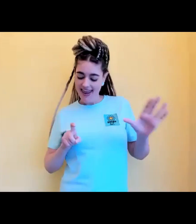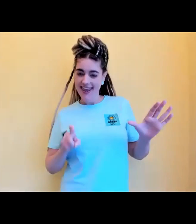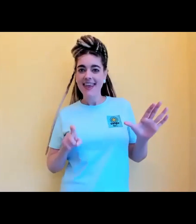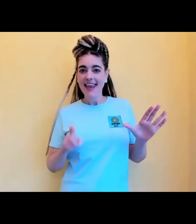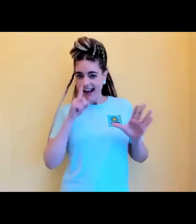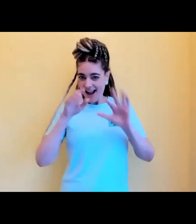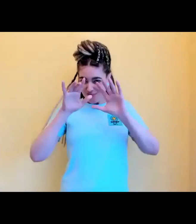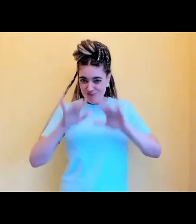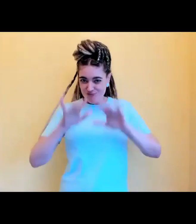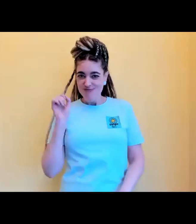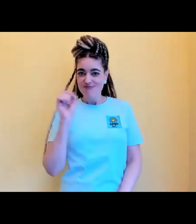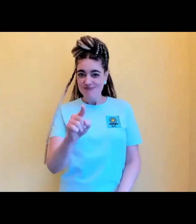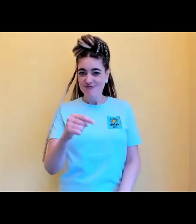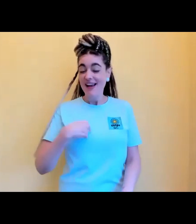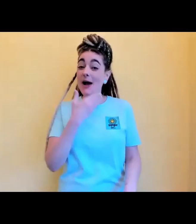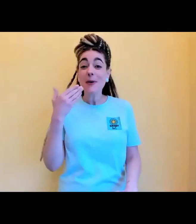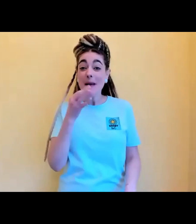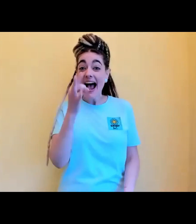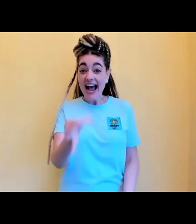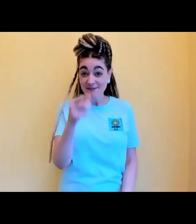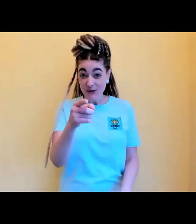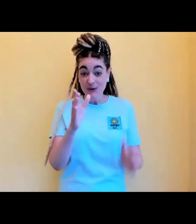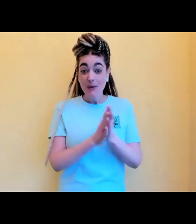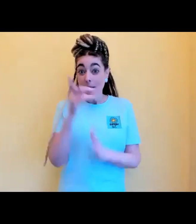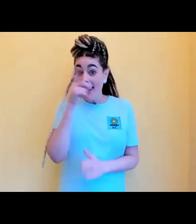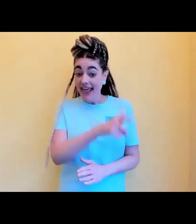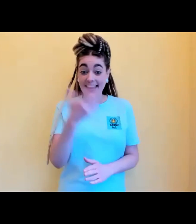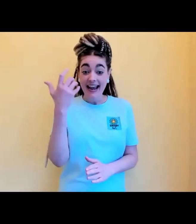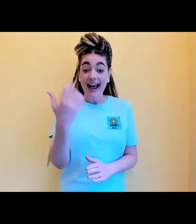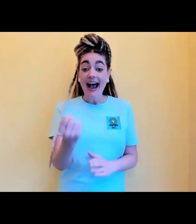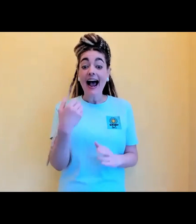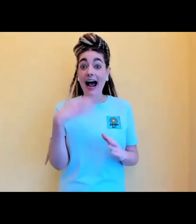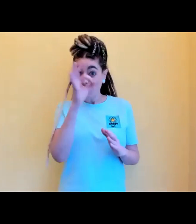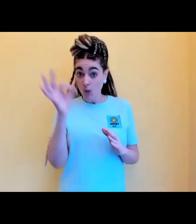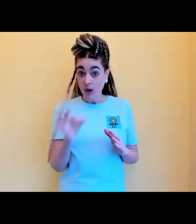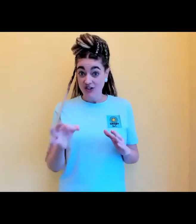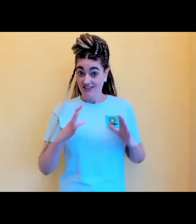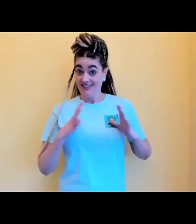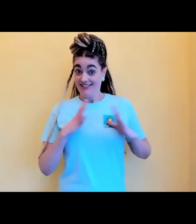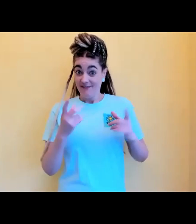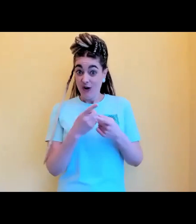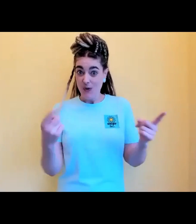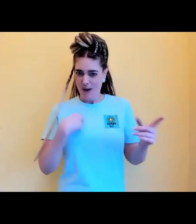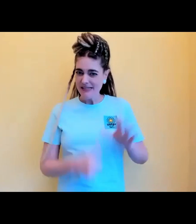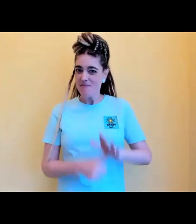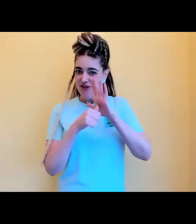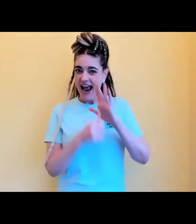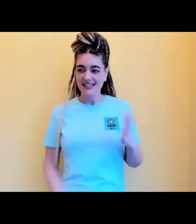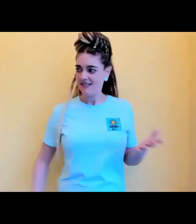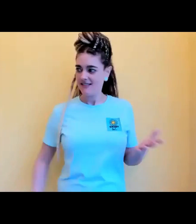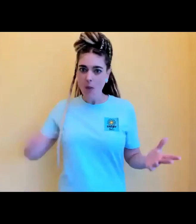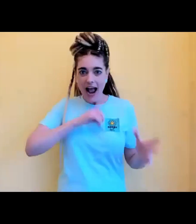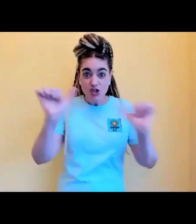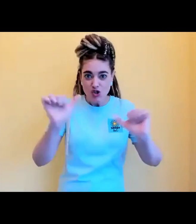you. Luckily, I have quite a few of my own too, because I was really impressed. Because we haven't got any yet, so come on, if